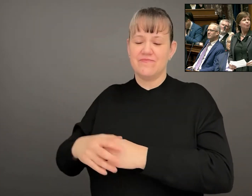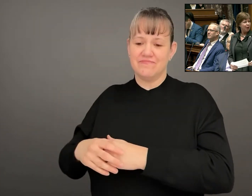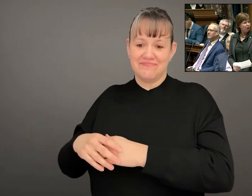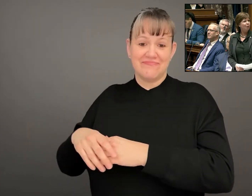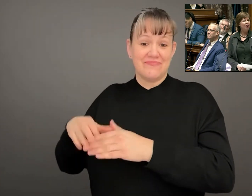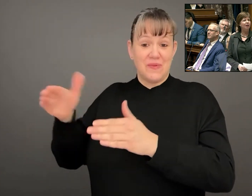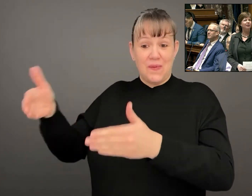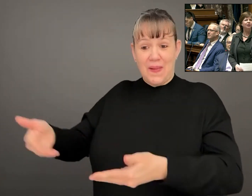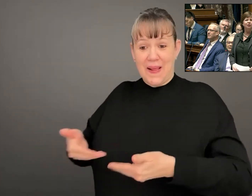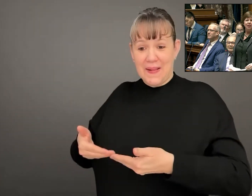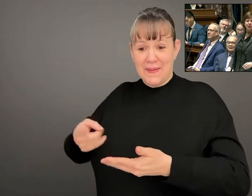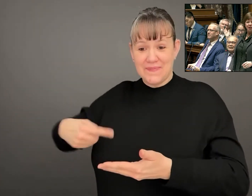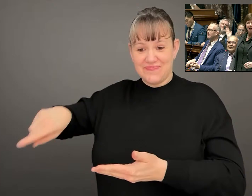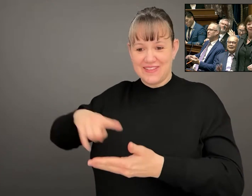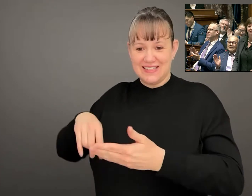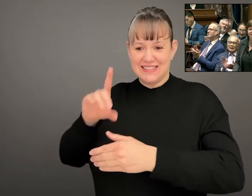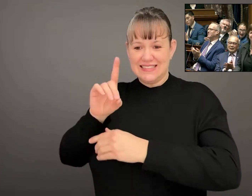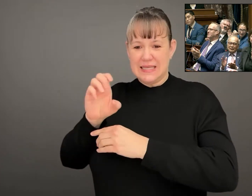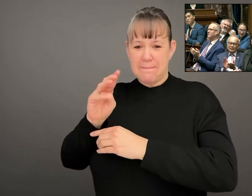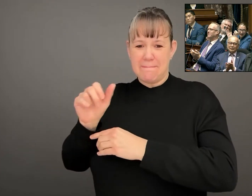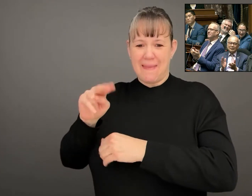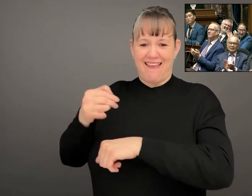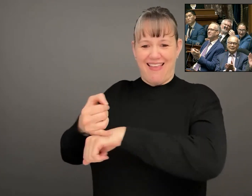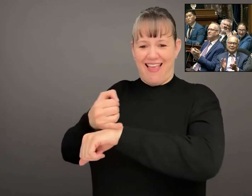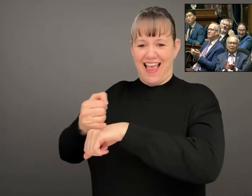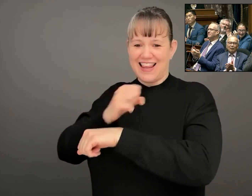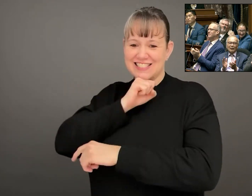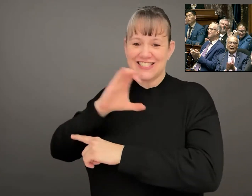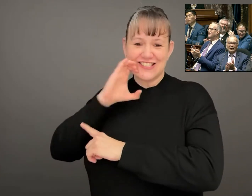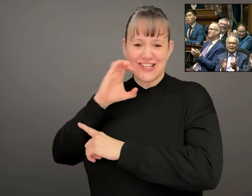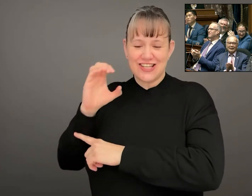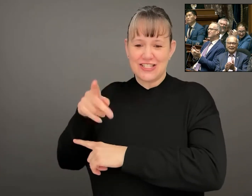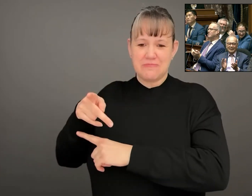Seniors Pickleball Association.